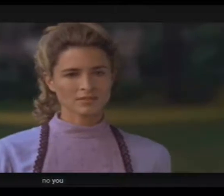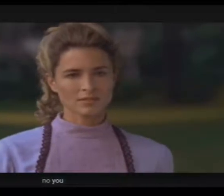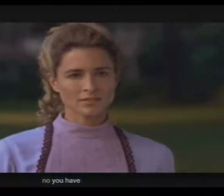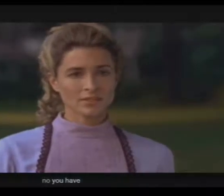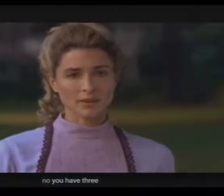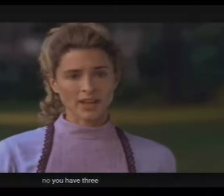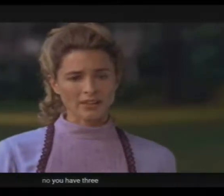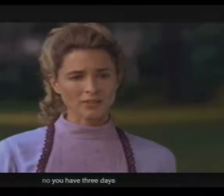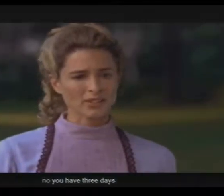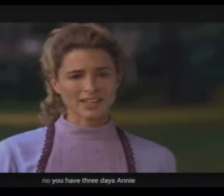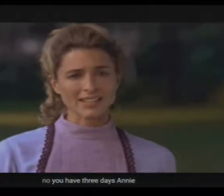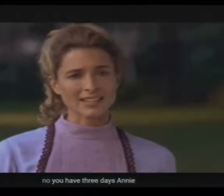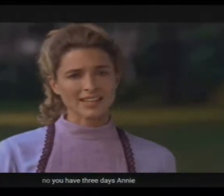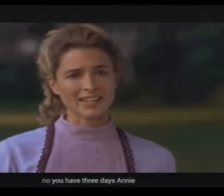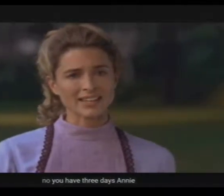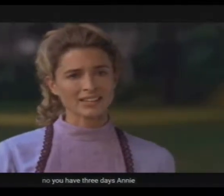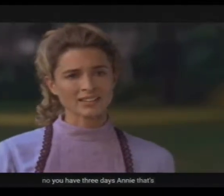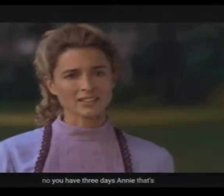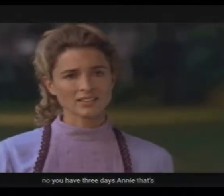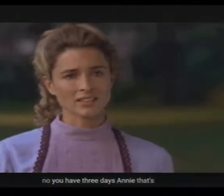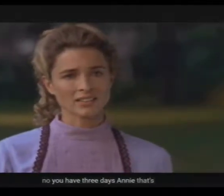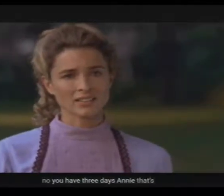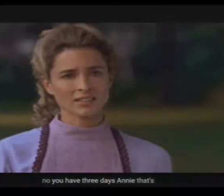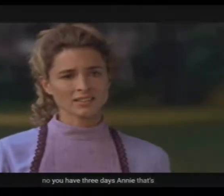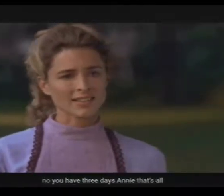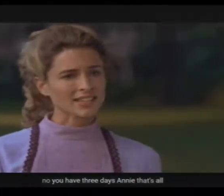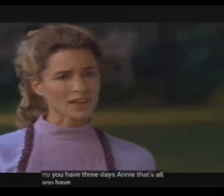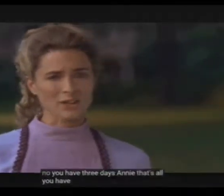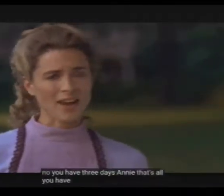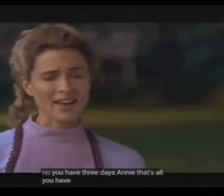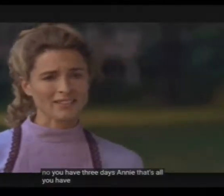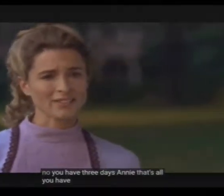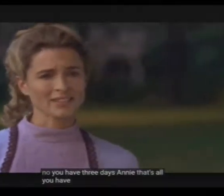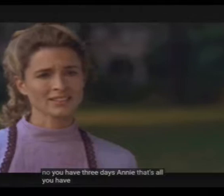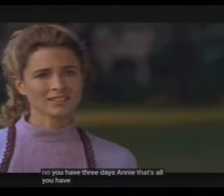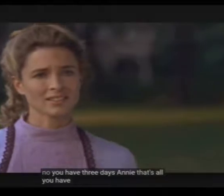You have 3 days, Annie. That's all you have.